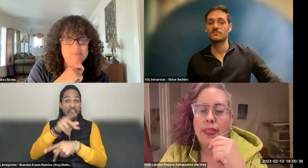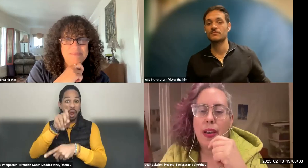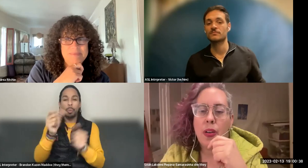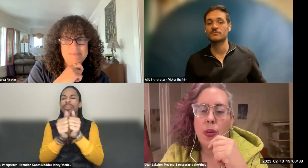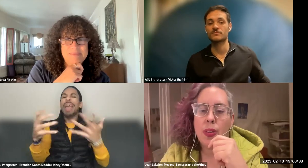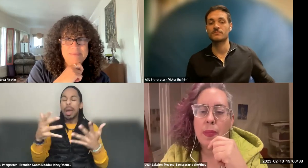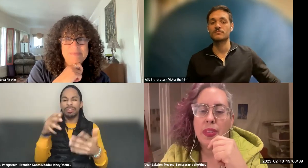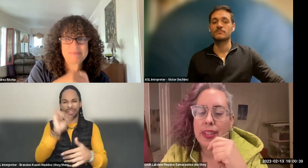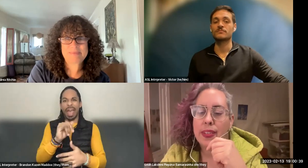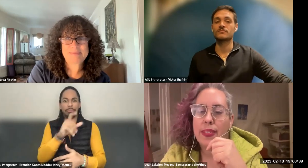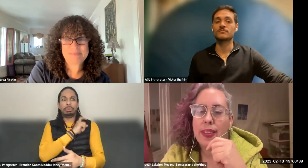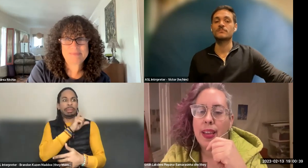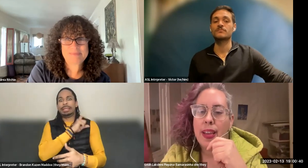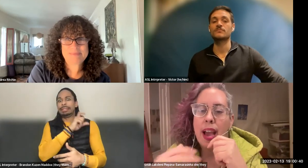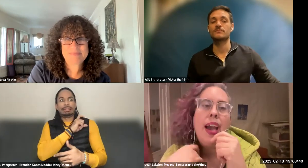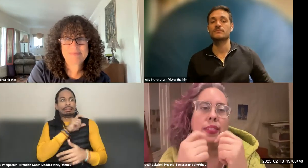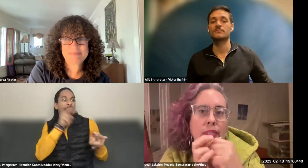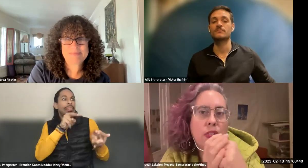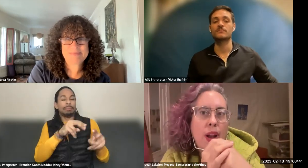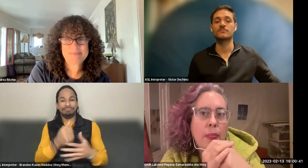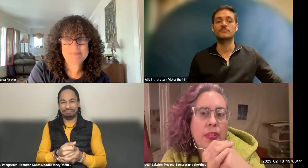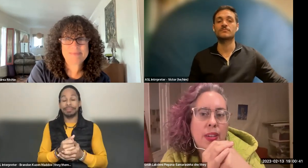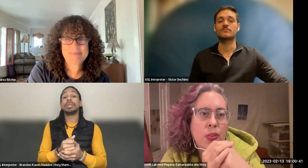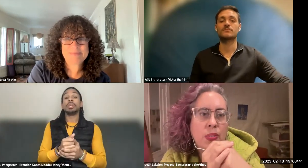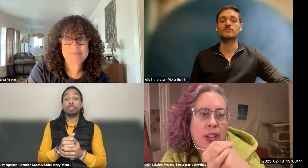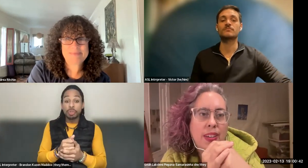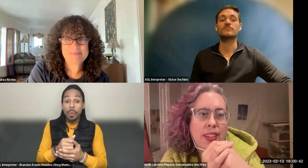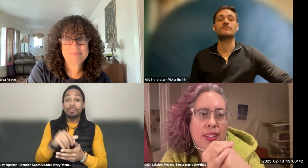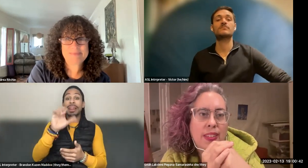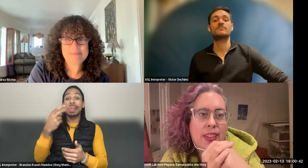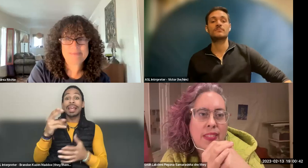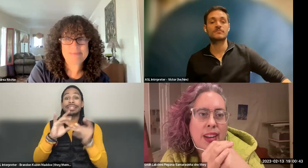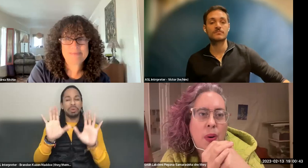Okay, so let me see if I can do this. I just dropped a Google